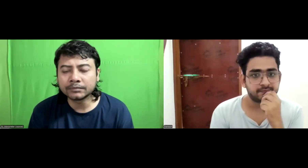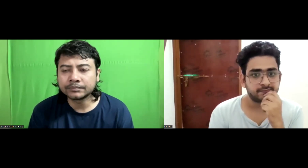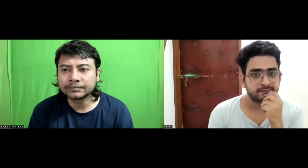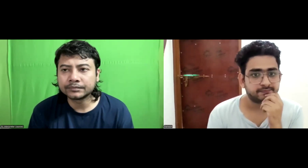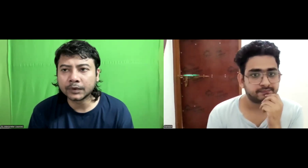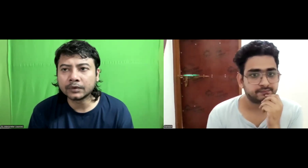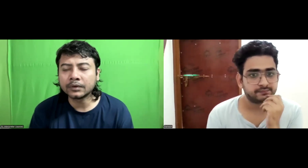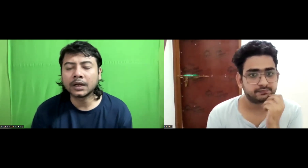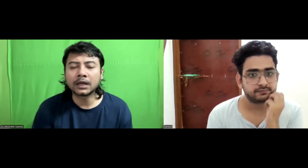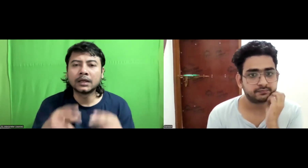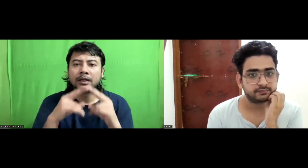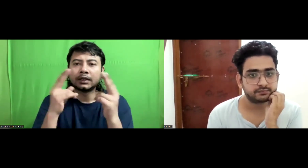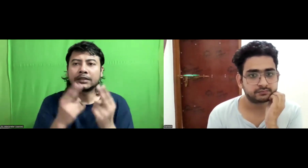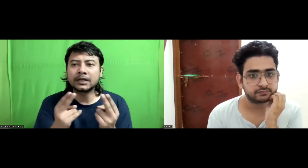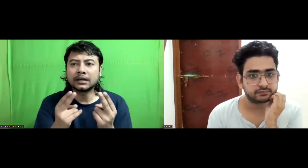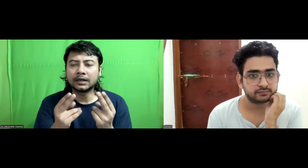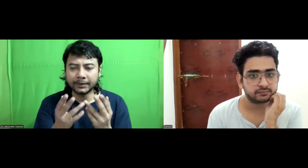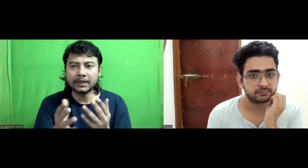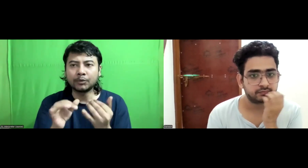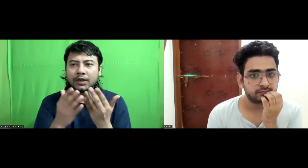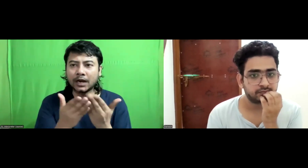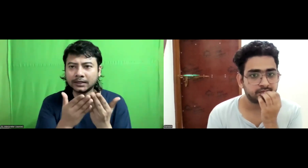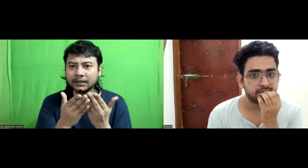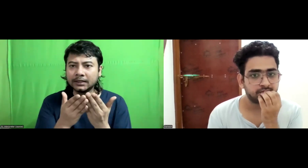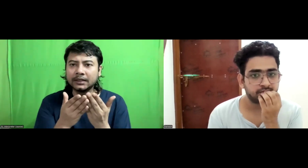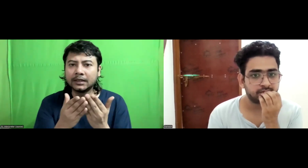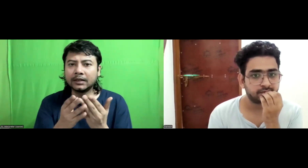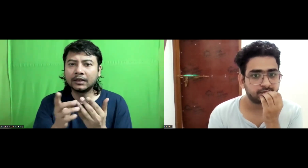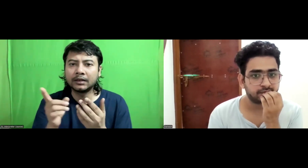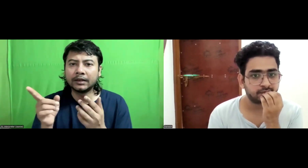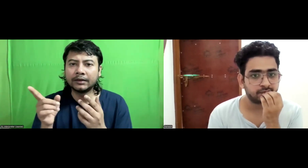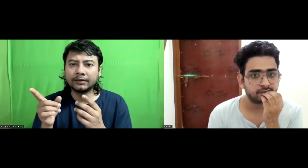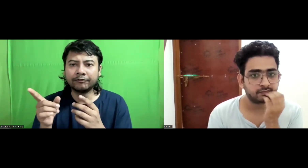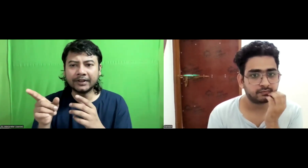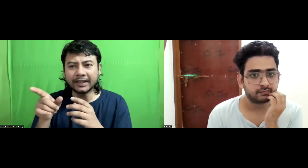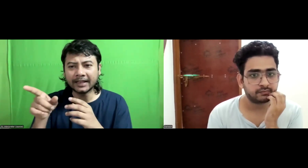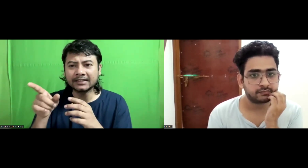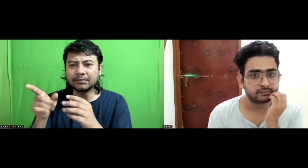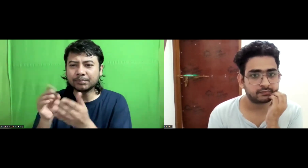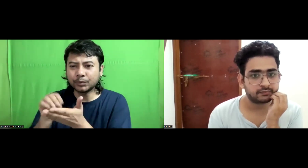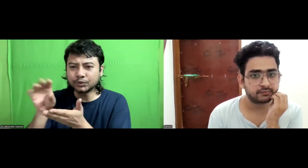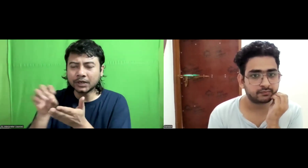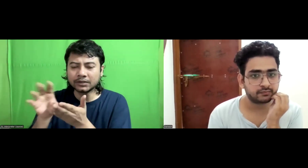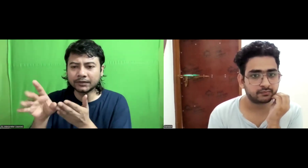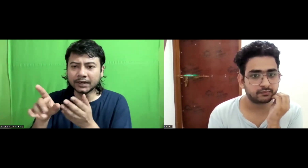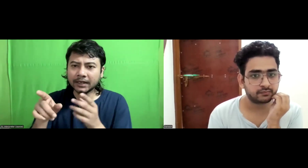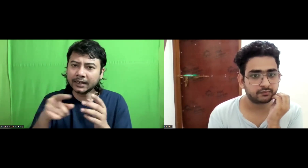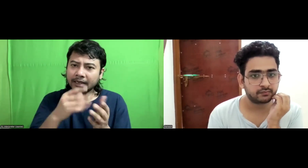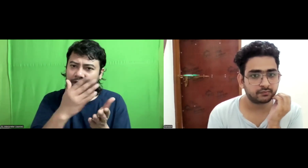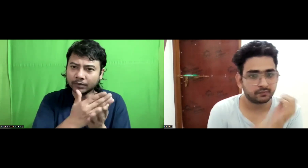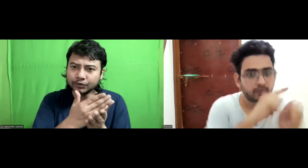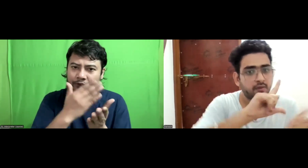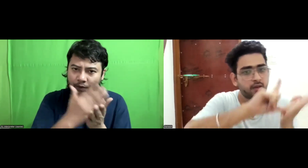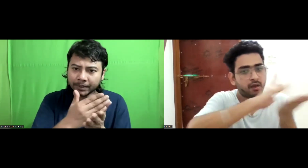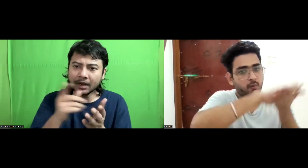Krishna, I mean Damodar Aarti, with their some puja or something like that?